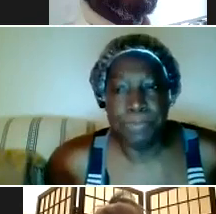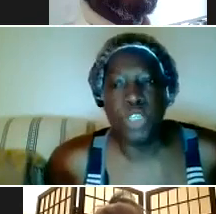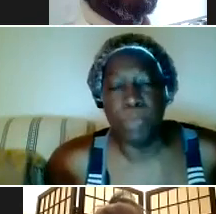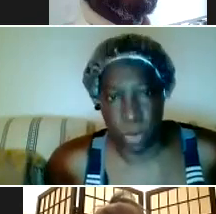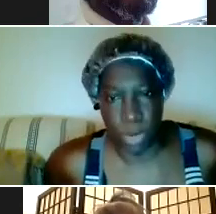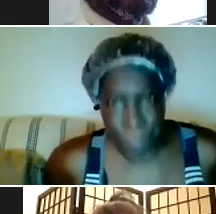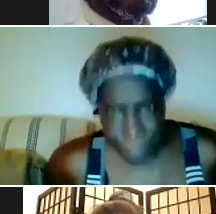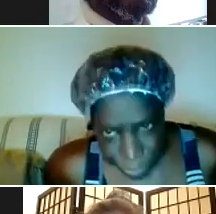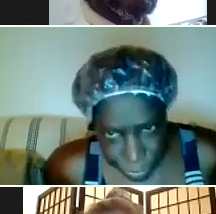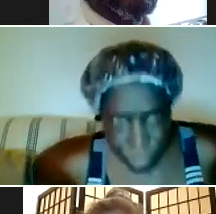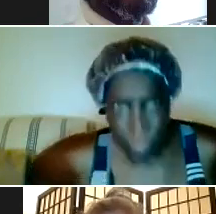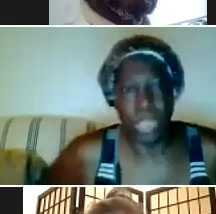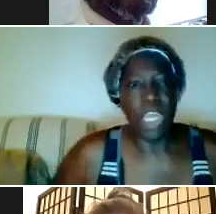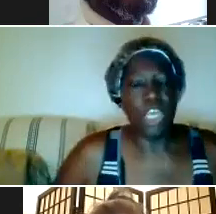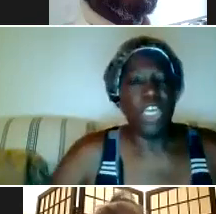store tomorrow.